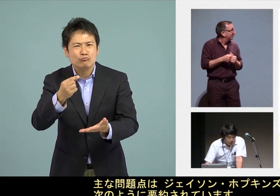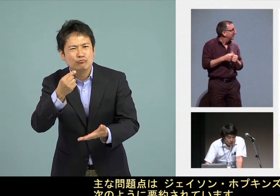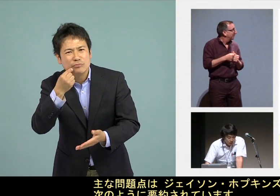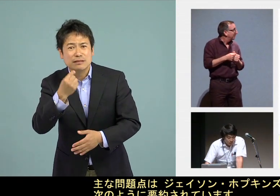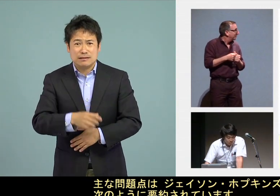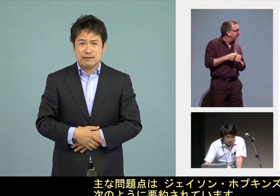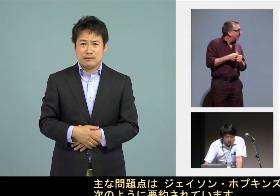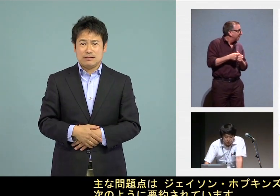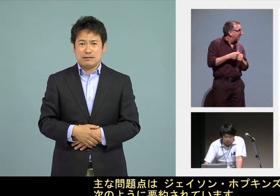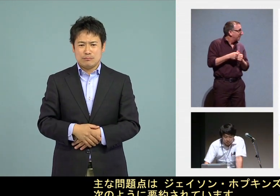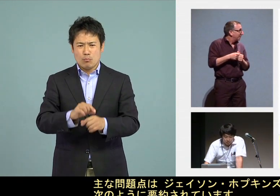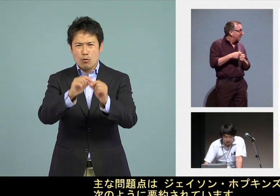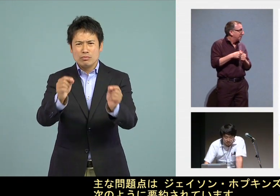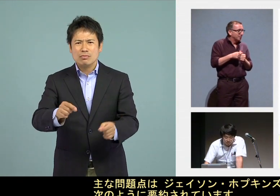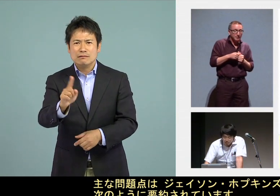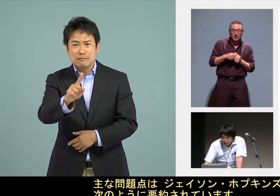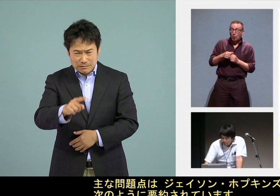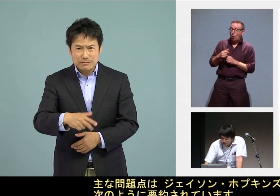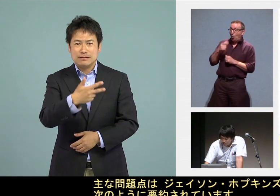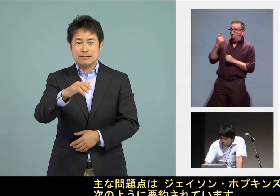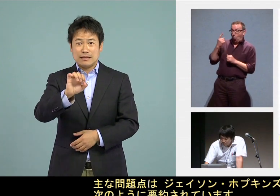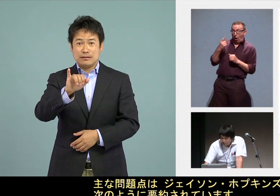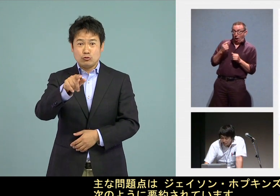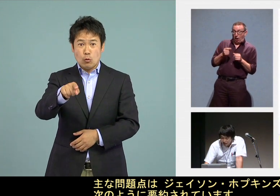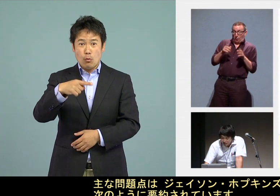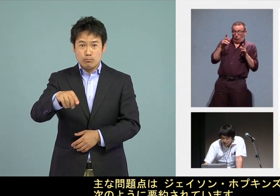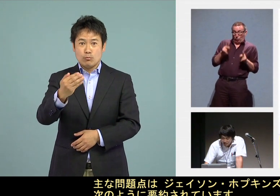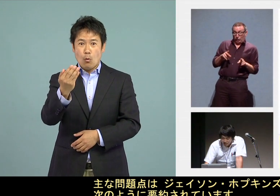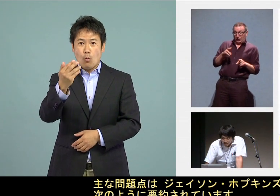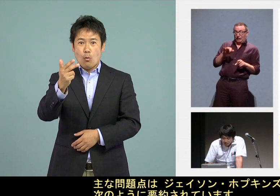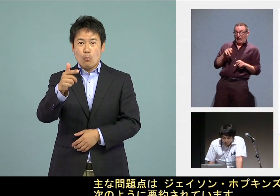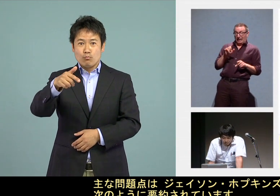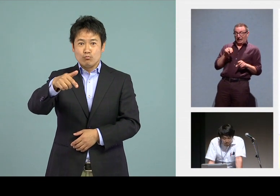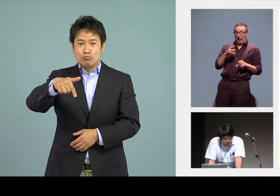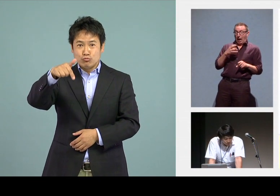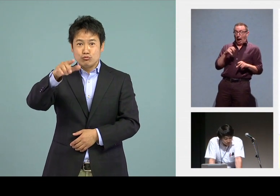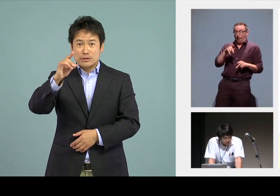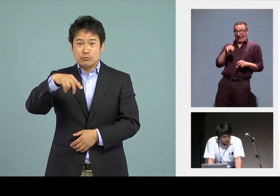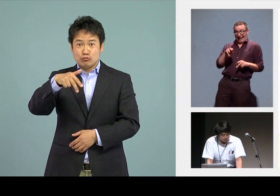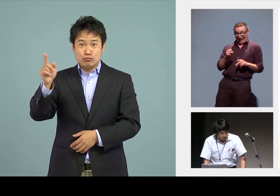follows, according to Jason Hopkins, 2008.